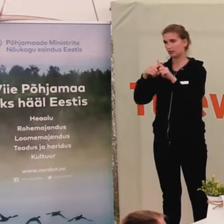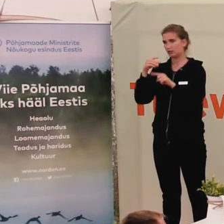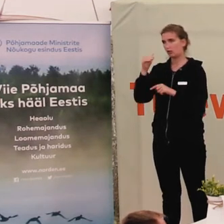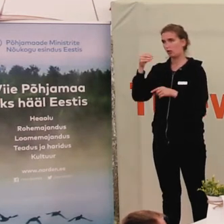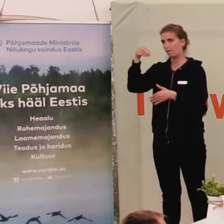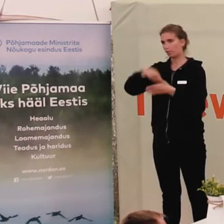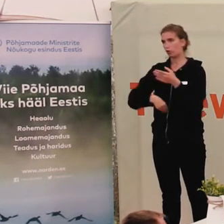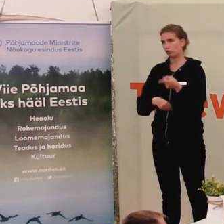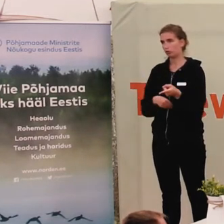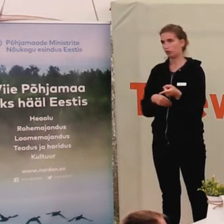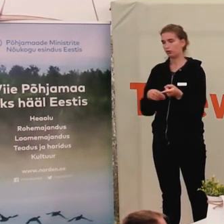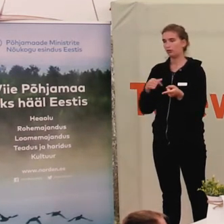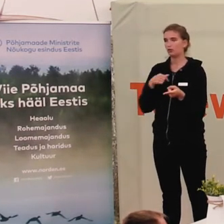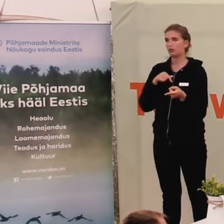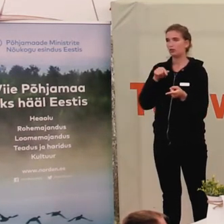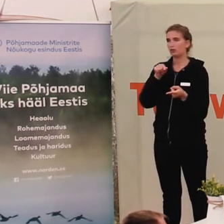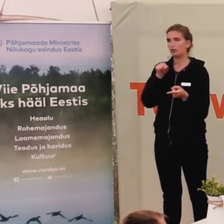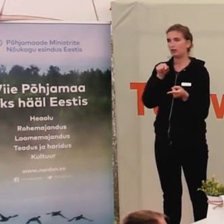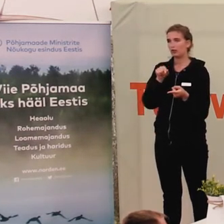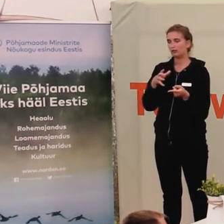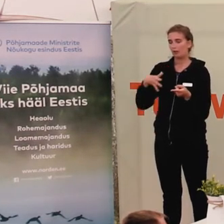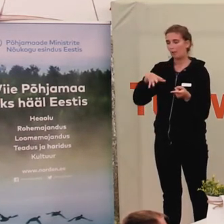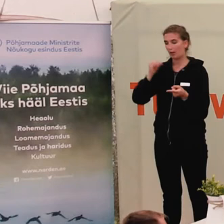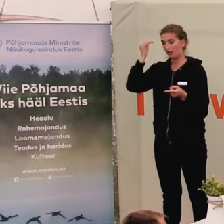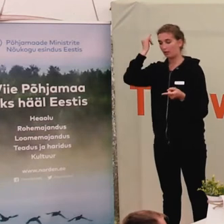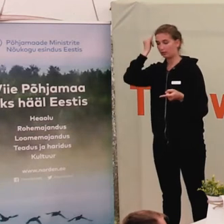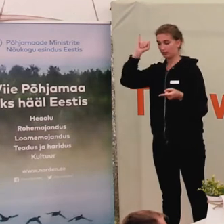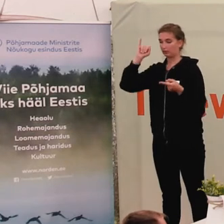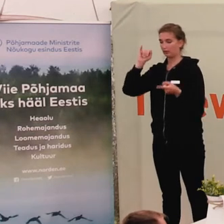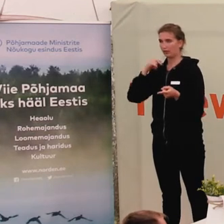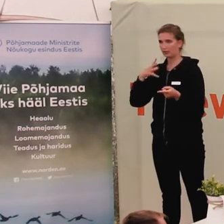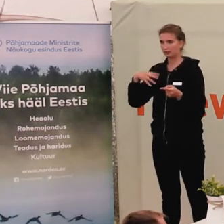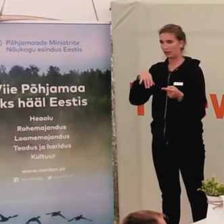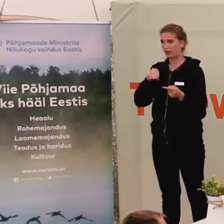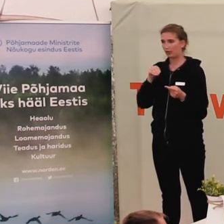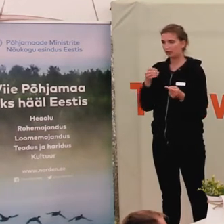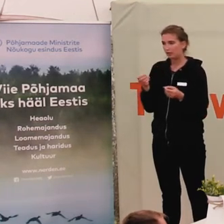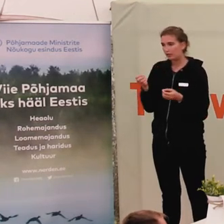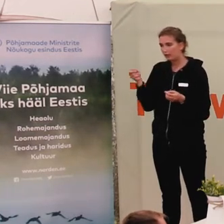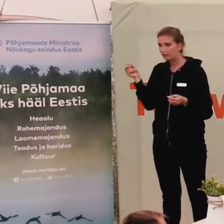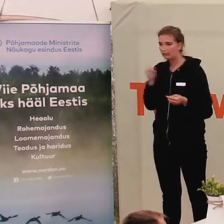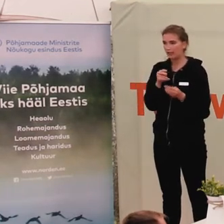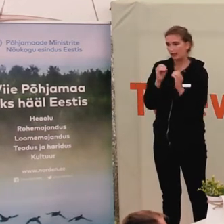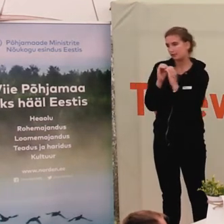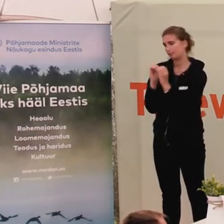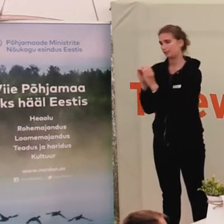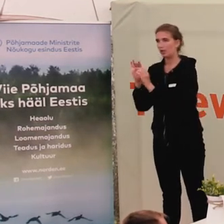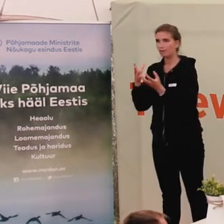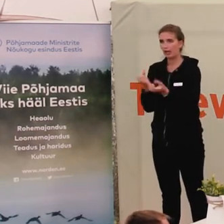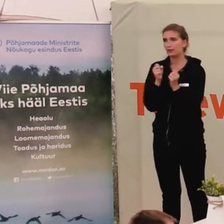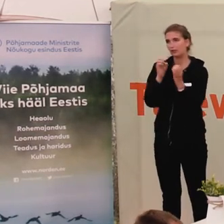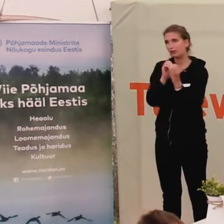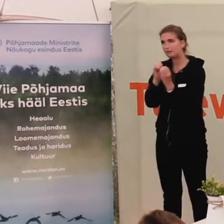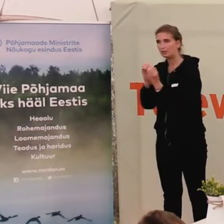Nestle included in the list. So our idea of what sustainable investing or what sustainable companies